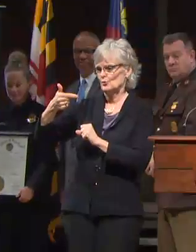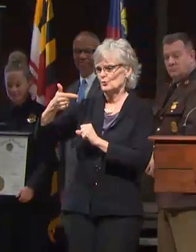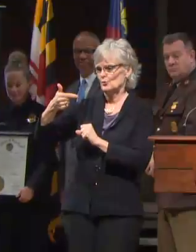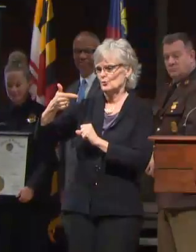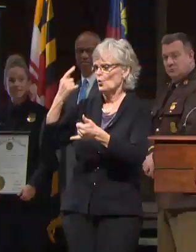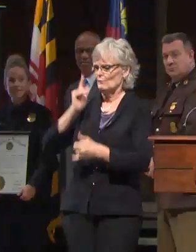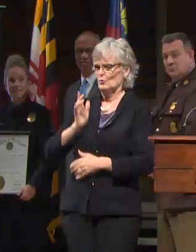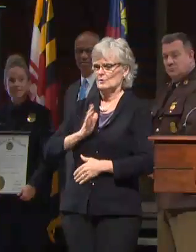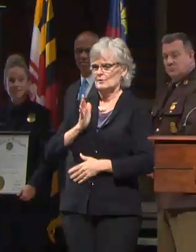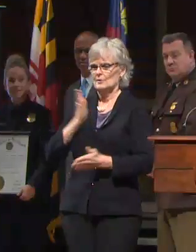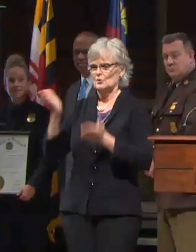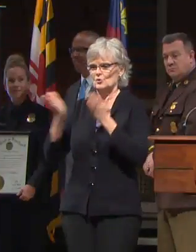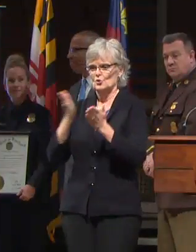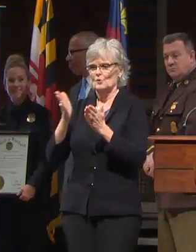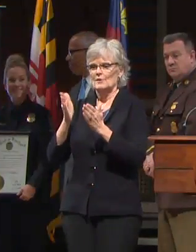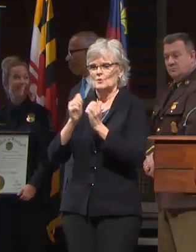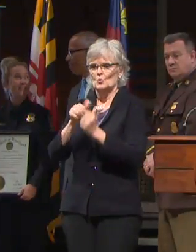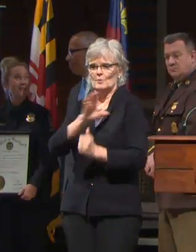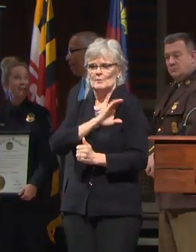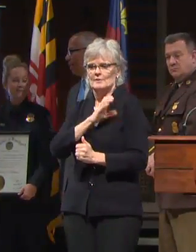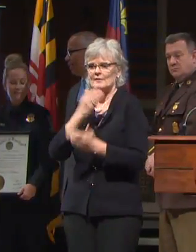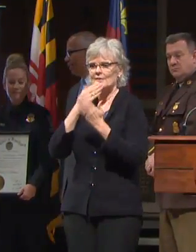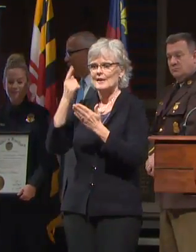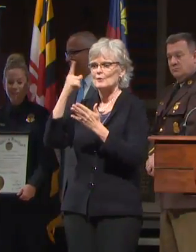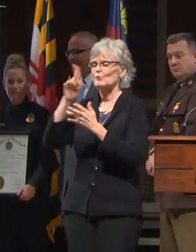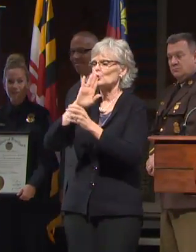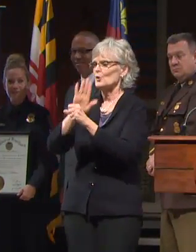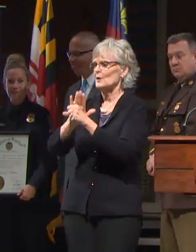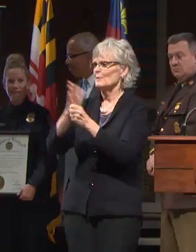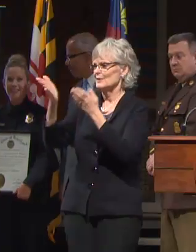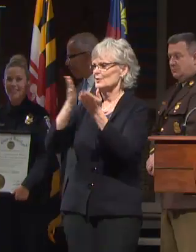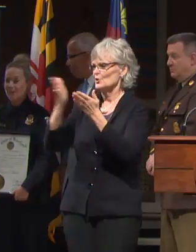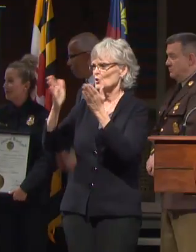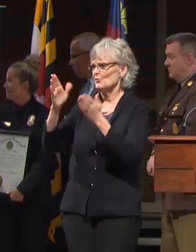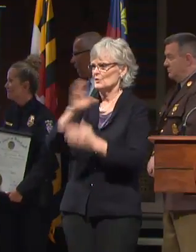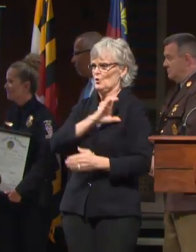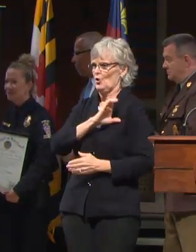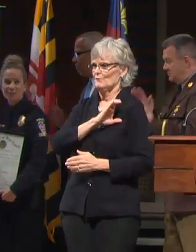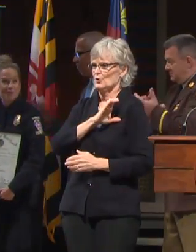Service in Policing. Thank you for your committed service, Officer Reyes.